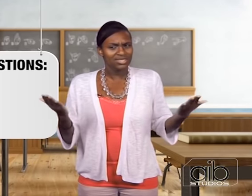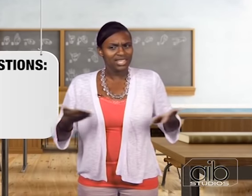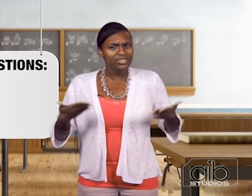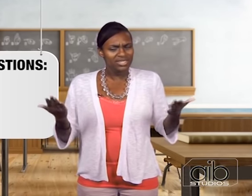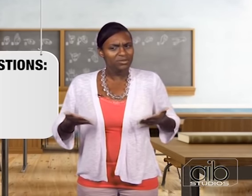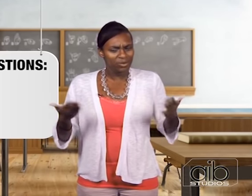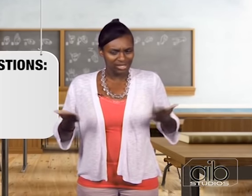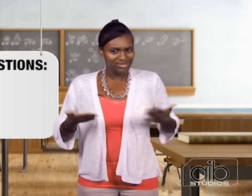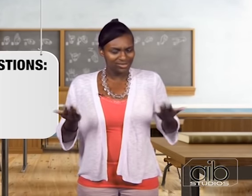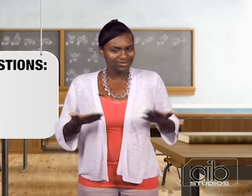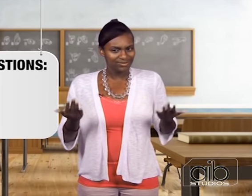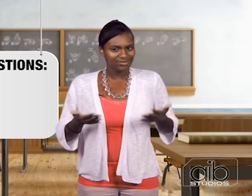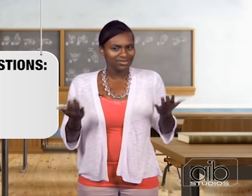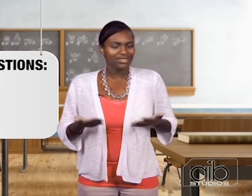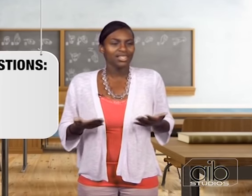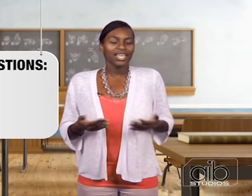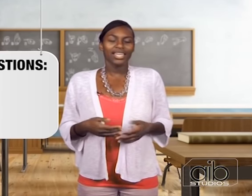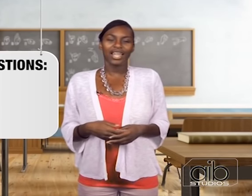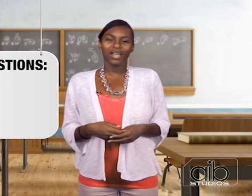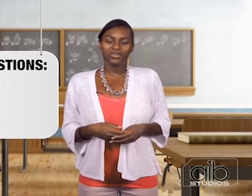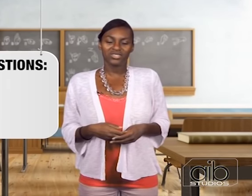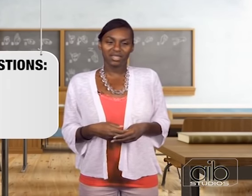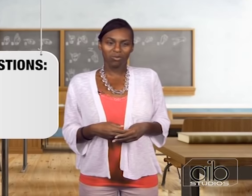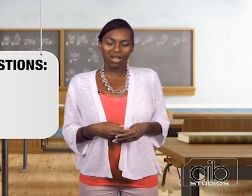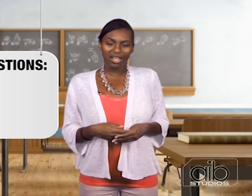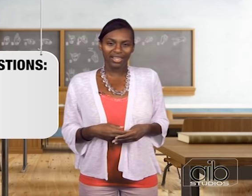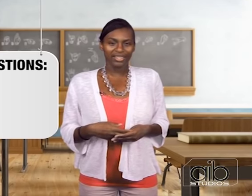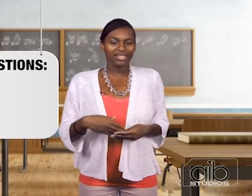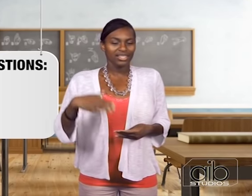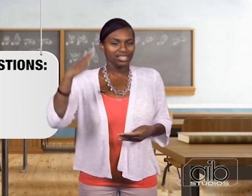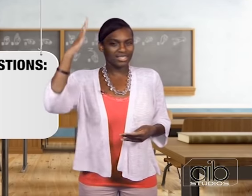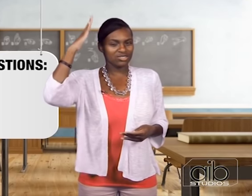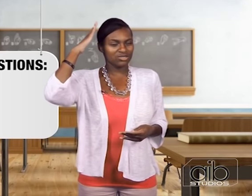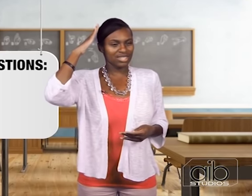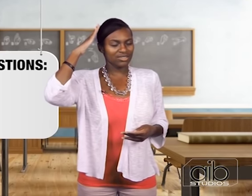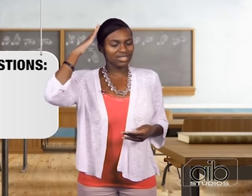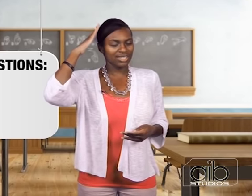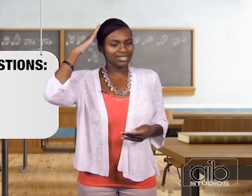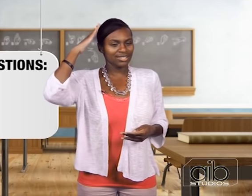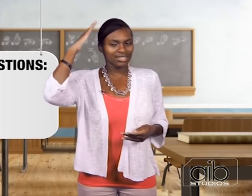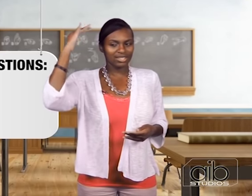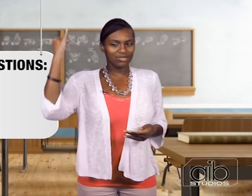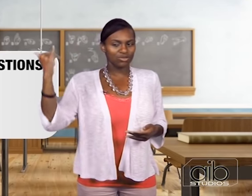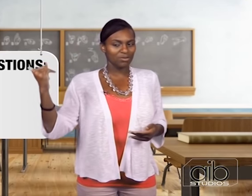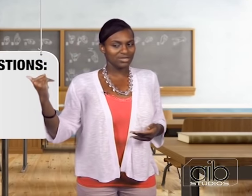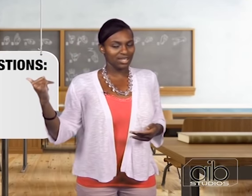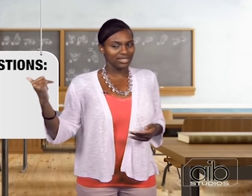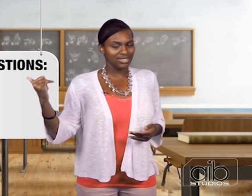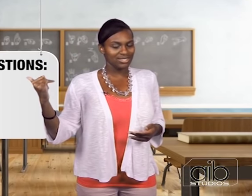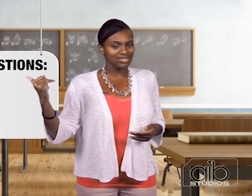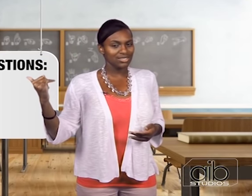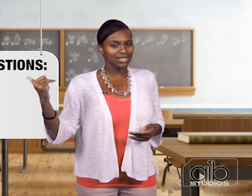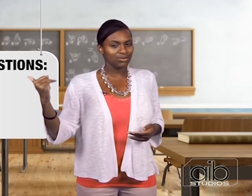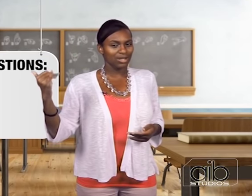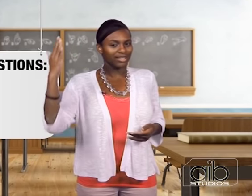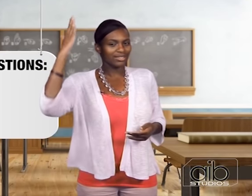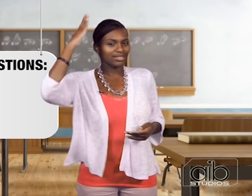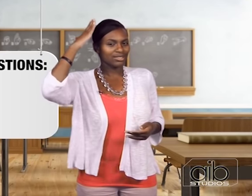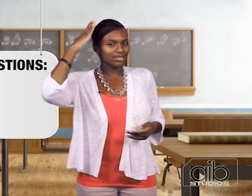how you say what. And how you say why is you take your hand and you drop it down like this into the letter Y.